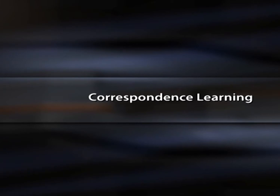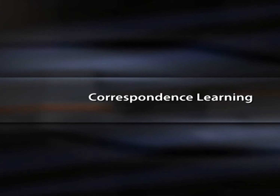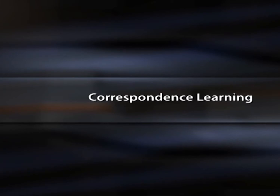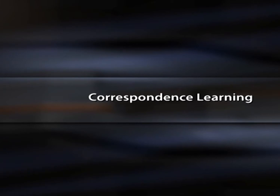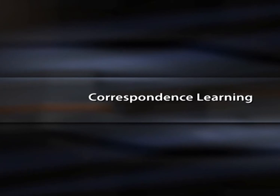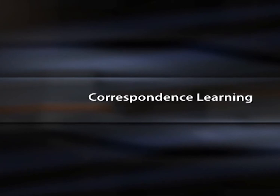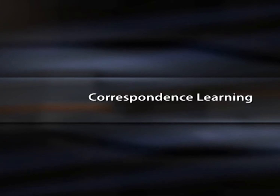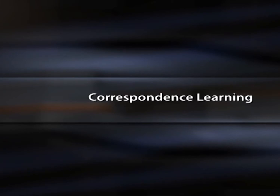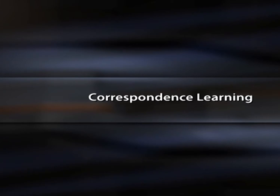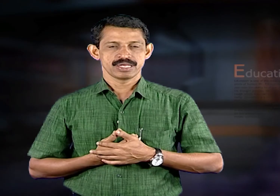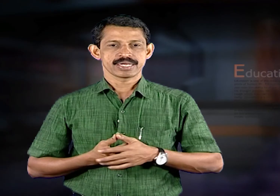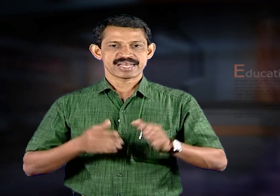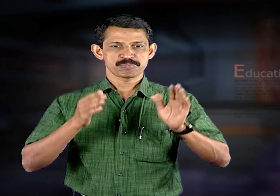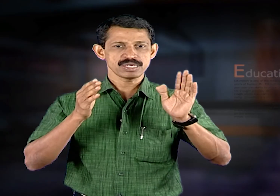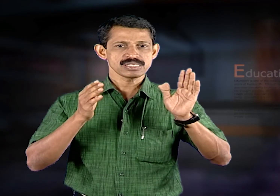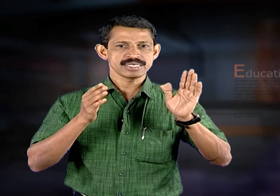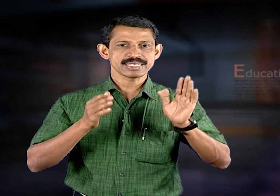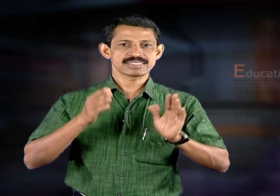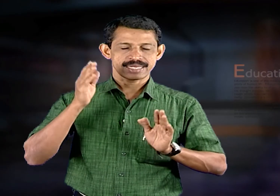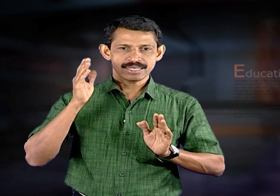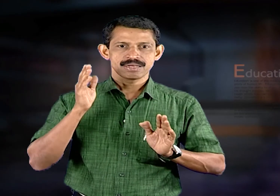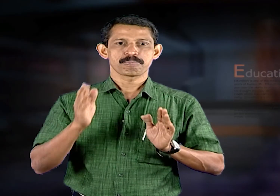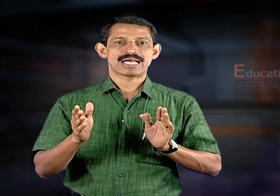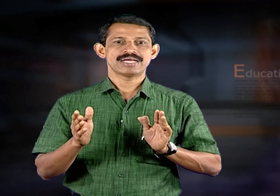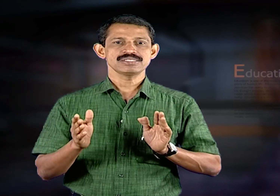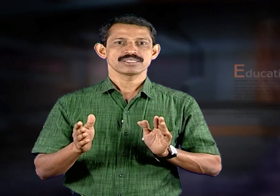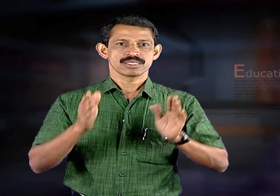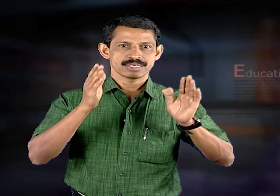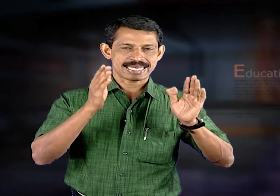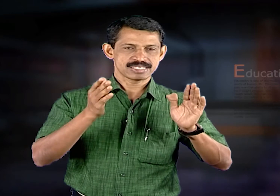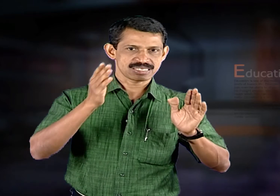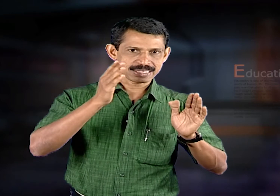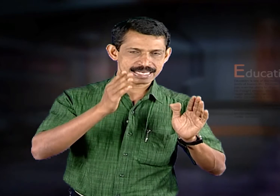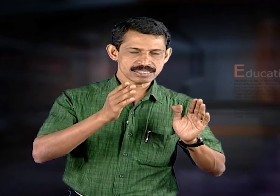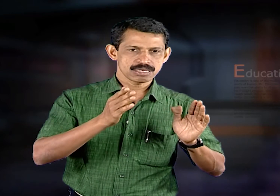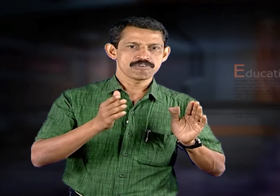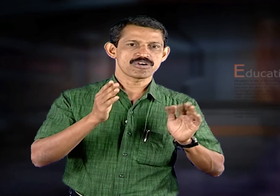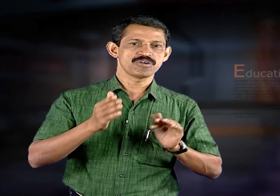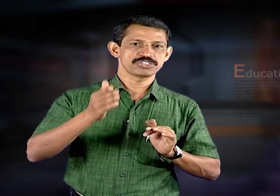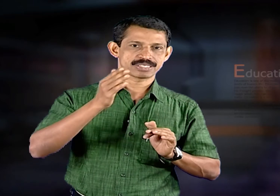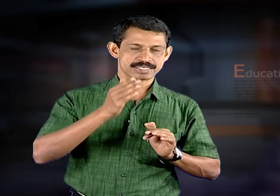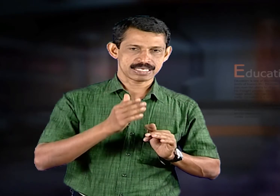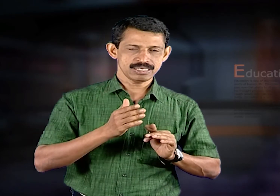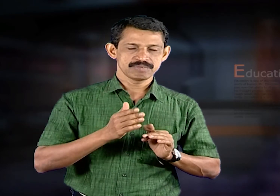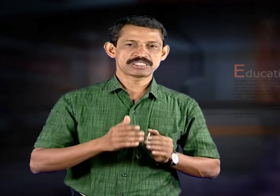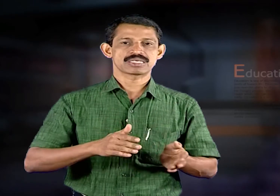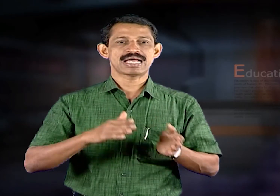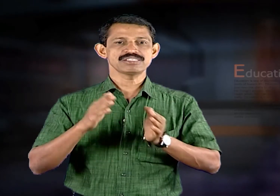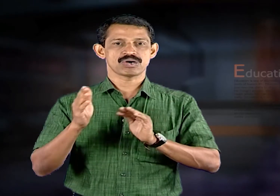Correspondence learning. Correspondence learning is a planned and systematized form of education which relies on